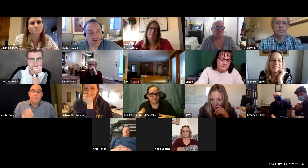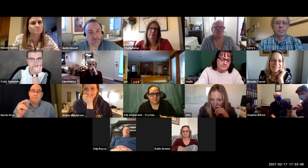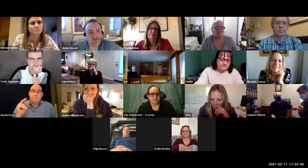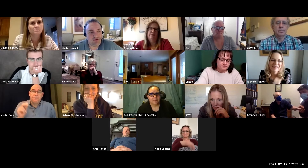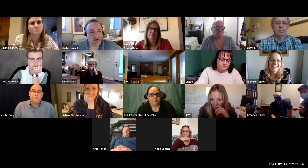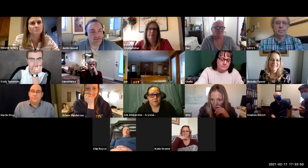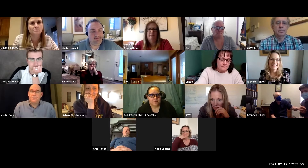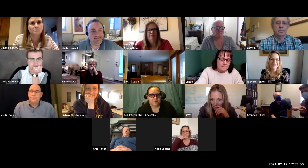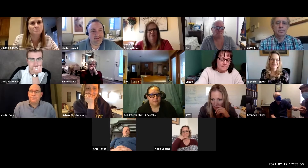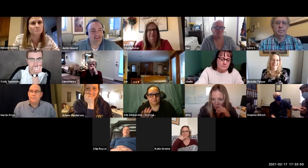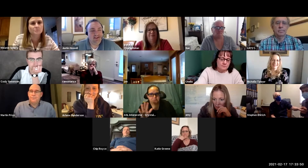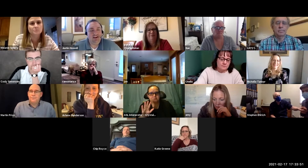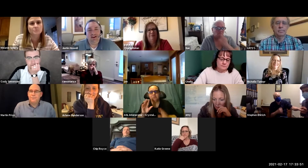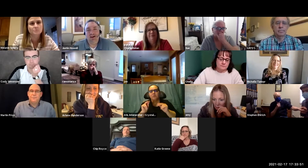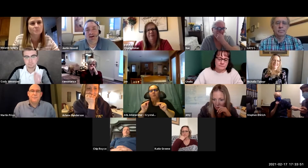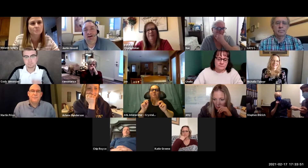No. Okay.